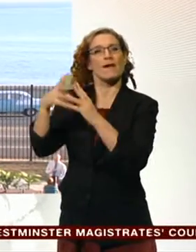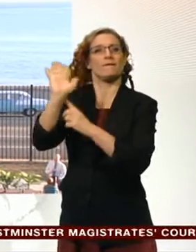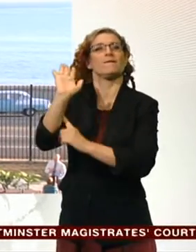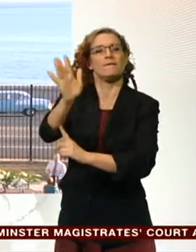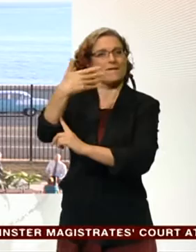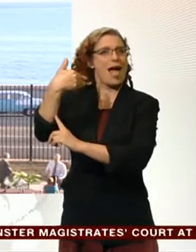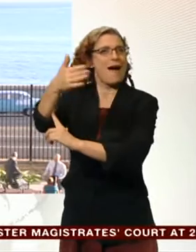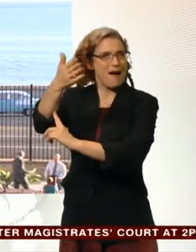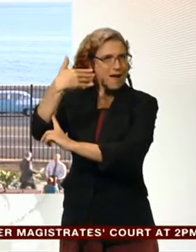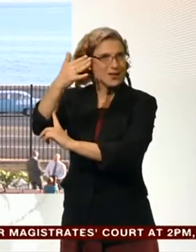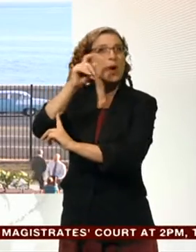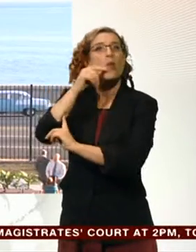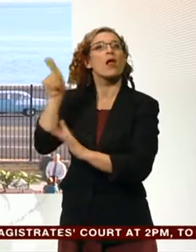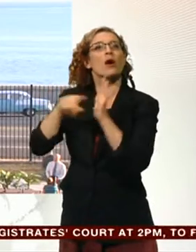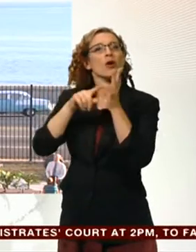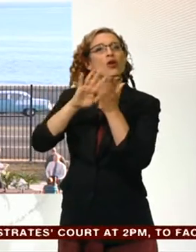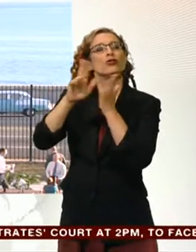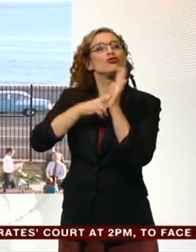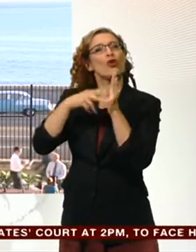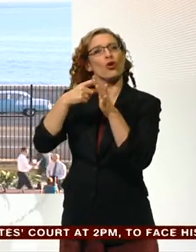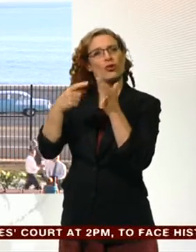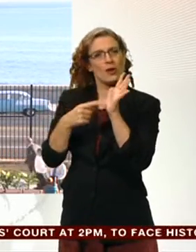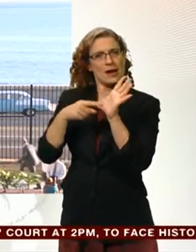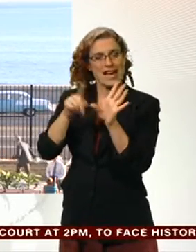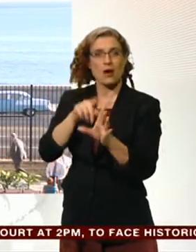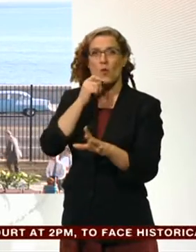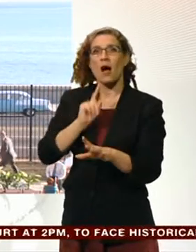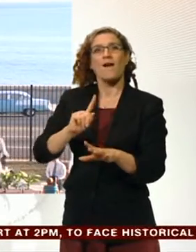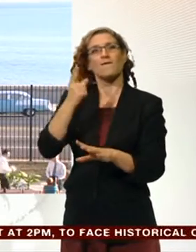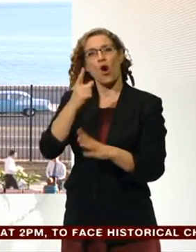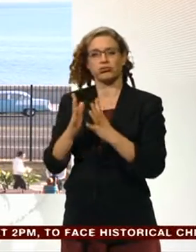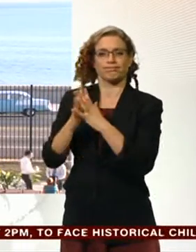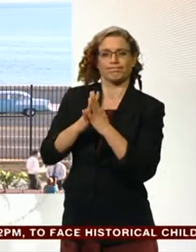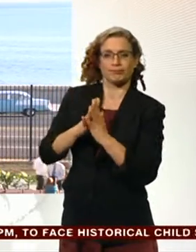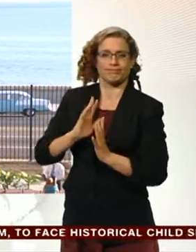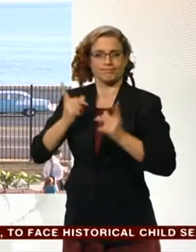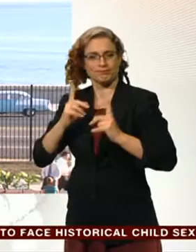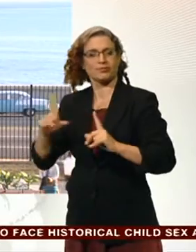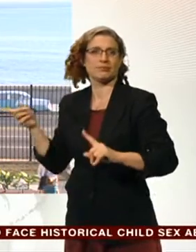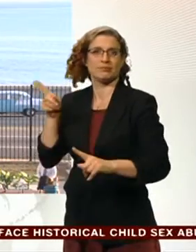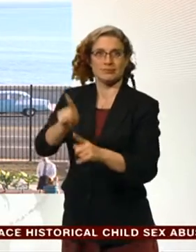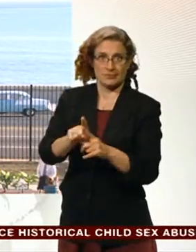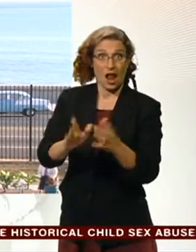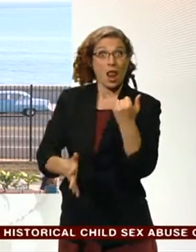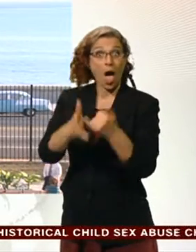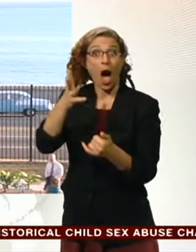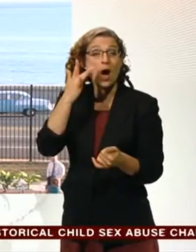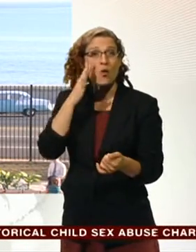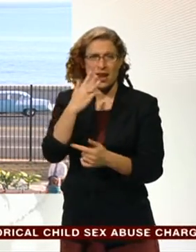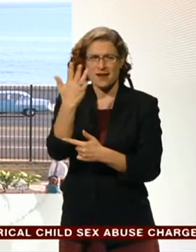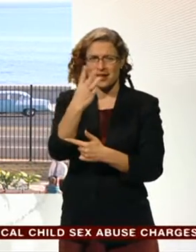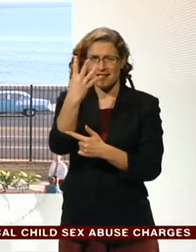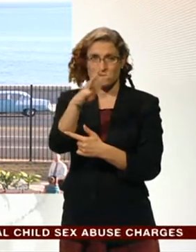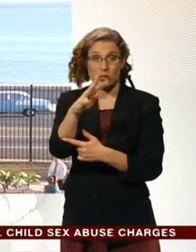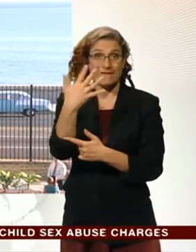John Kerry will be the first US Secretary of State to visit Cuba since 1945. And, of course, this embassy has been closed